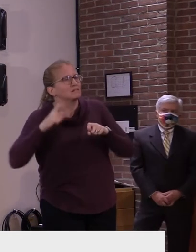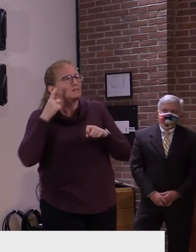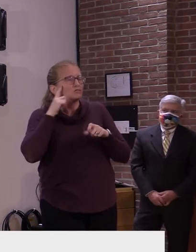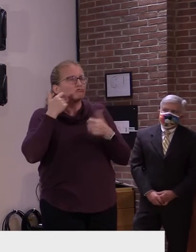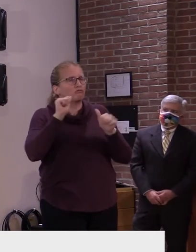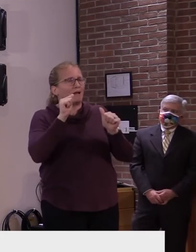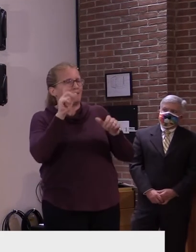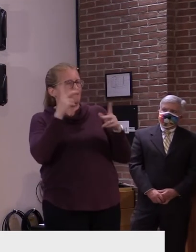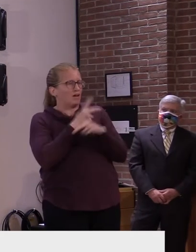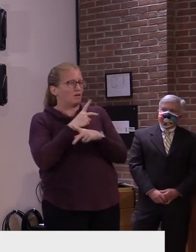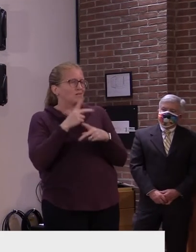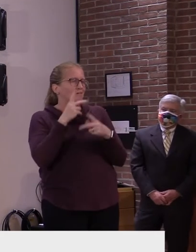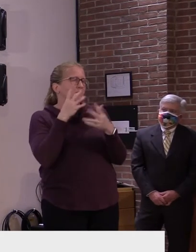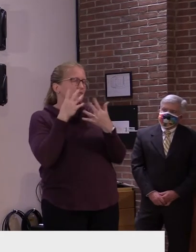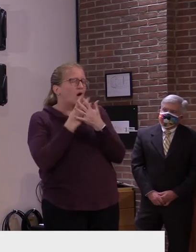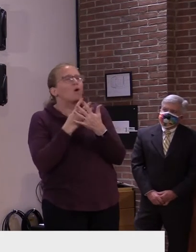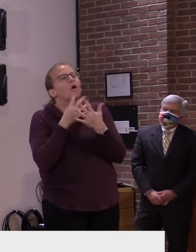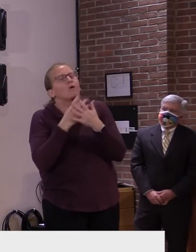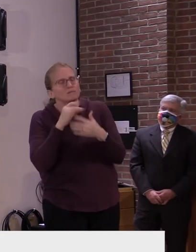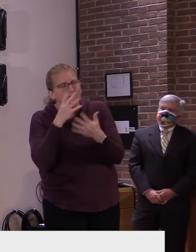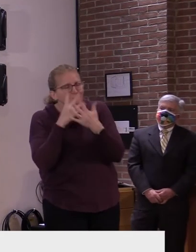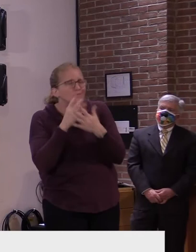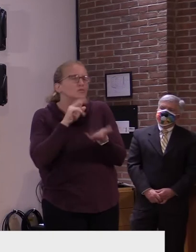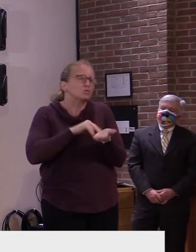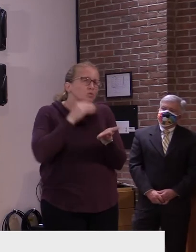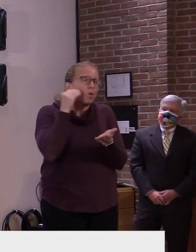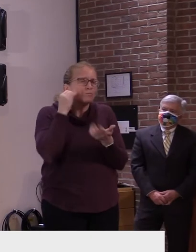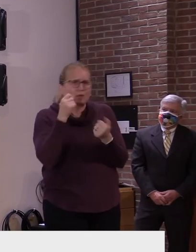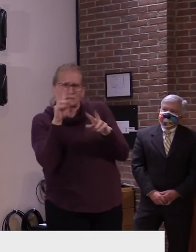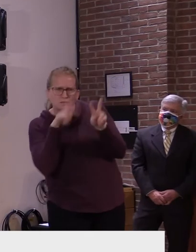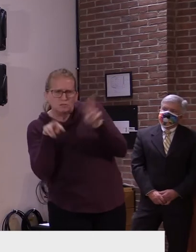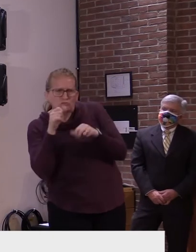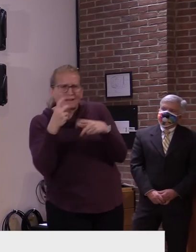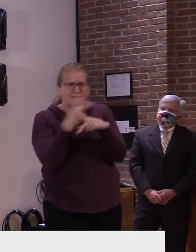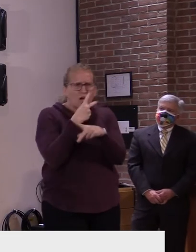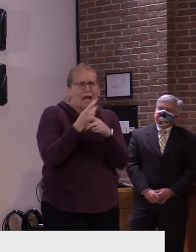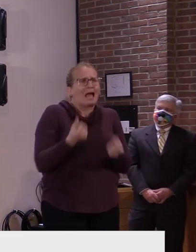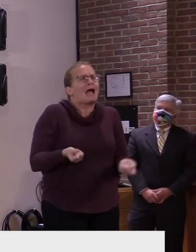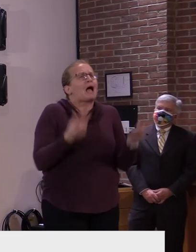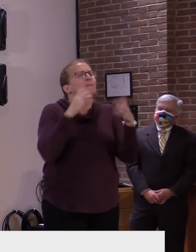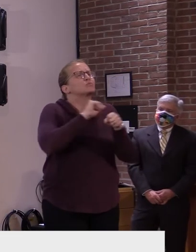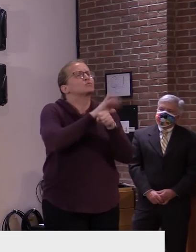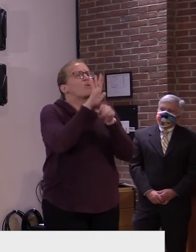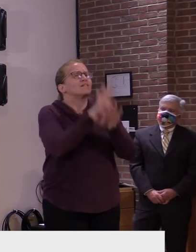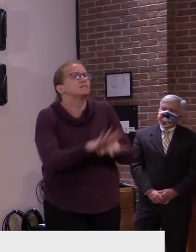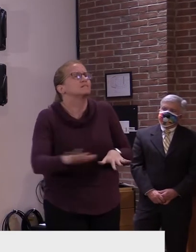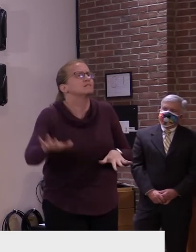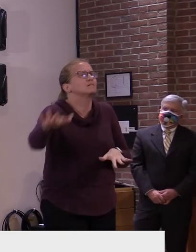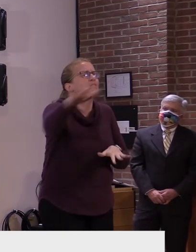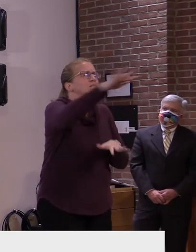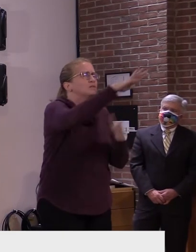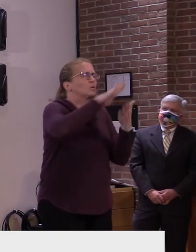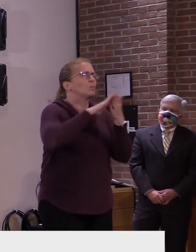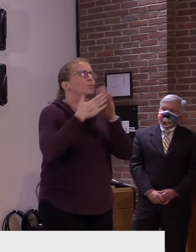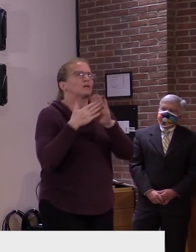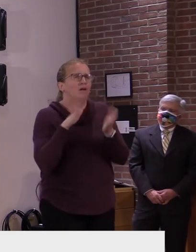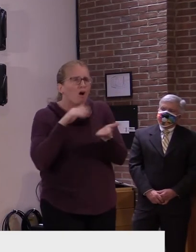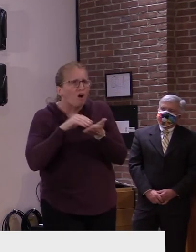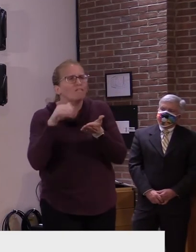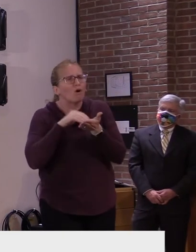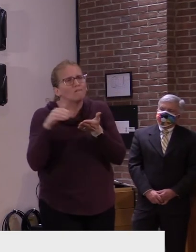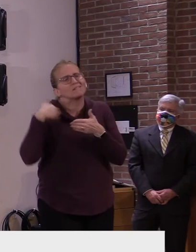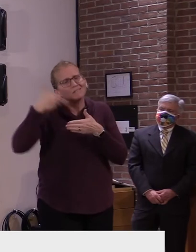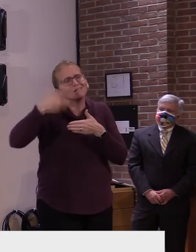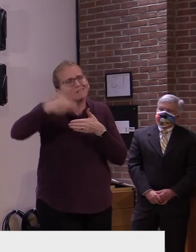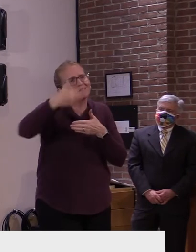virus that is in our communities so that that will allow us to quickly contain it and prevent the kinds